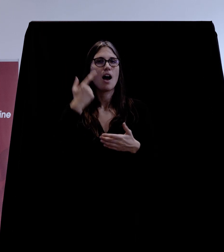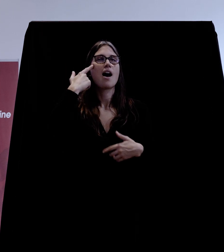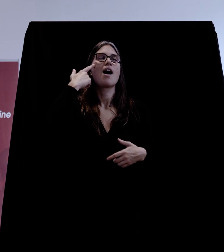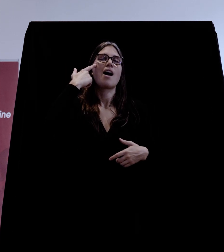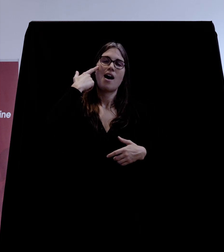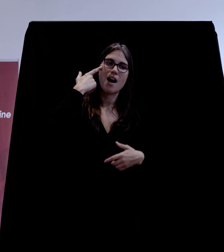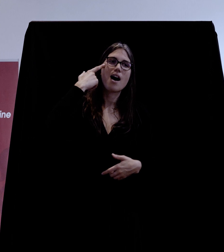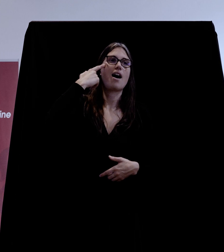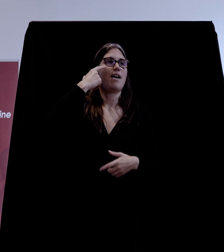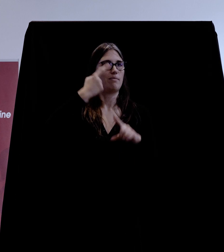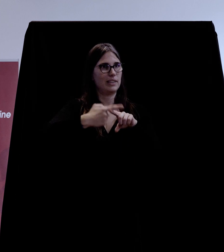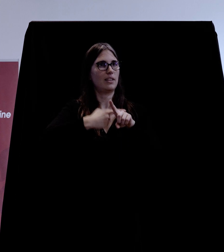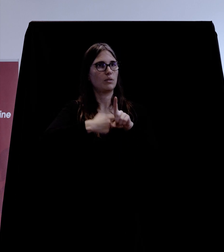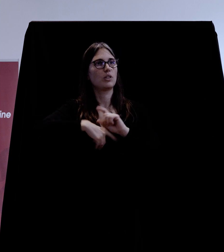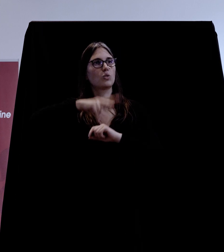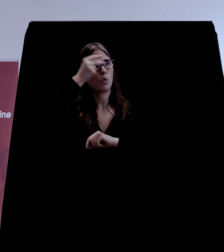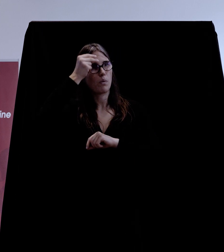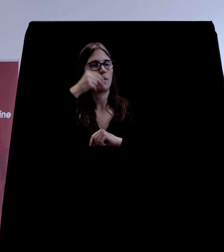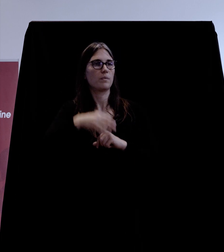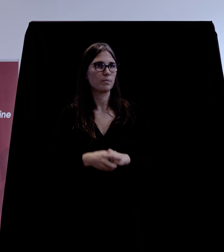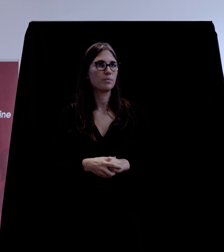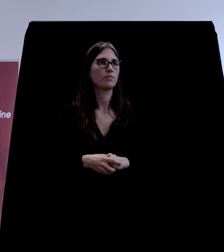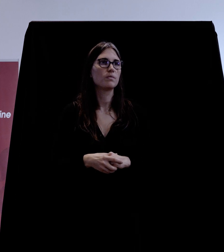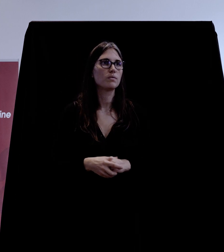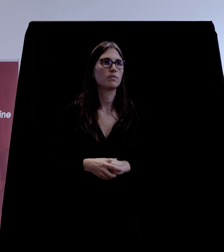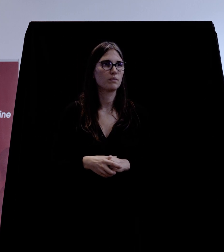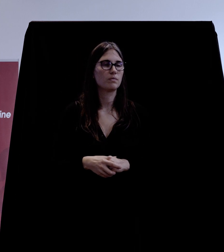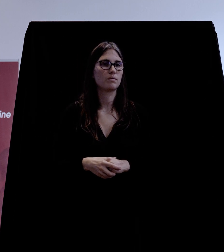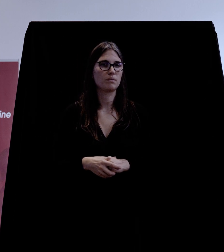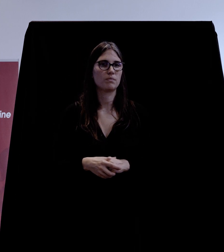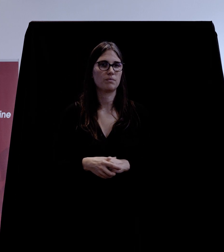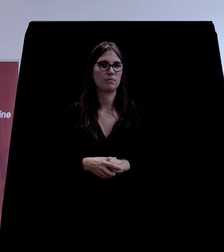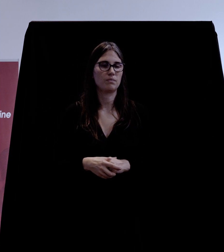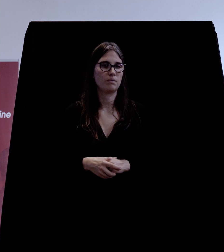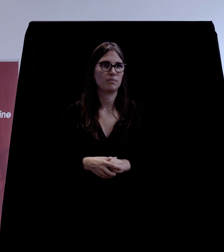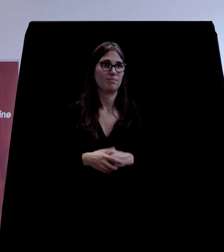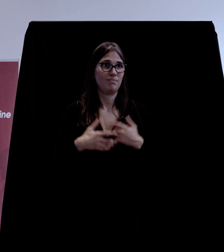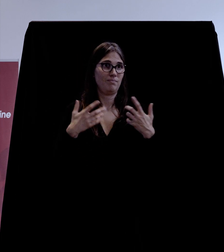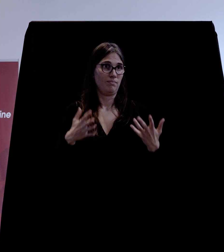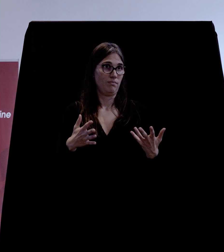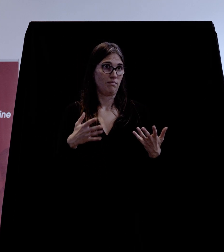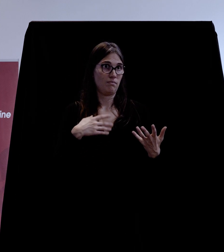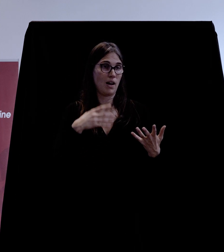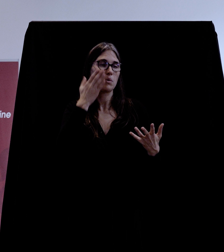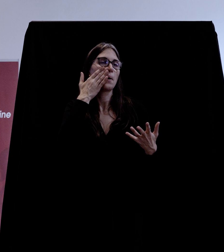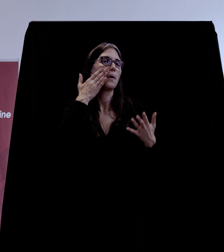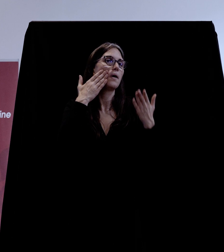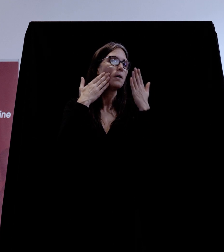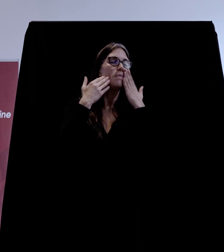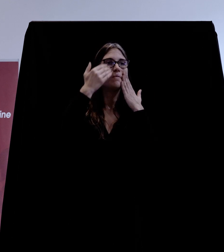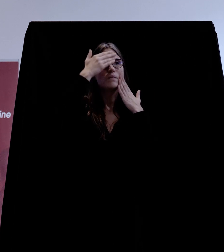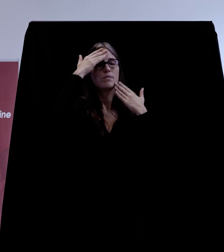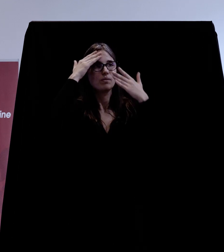it's just feels good to rub this stuff on his forehead. I'm pretty sure that's what that's all about. Um,